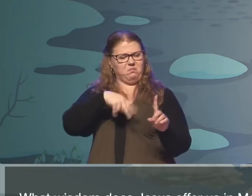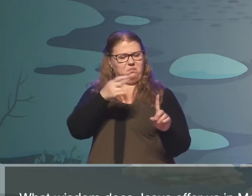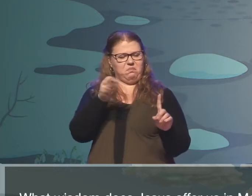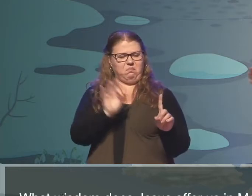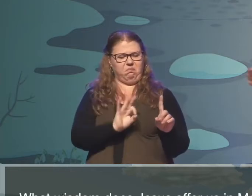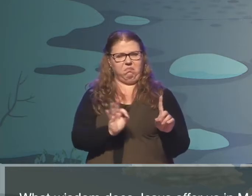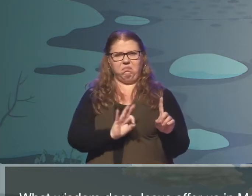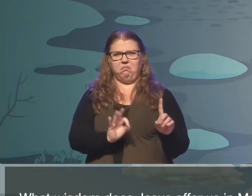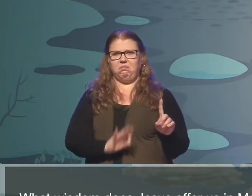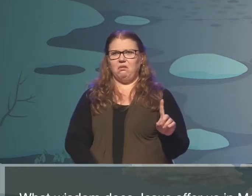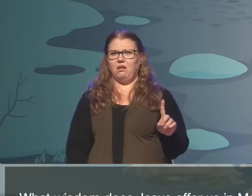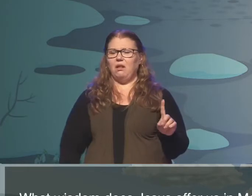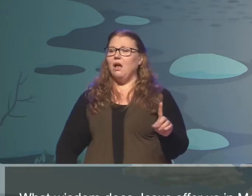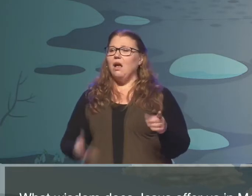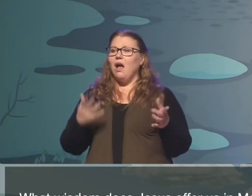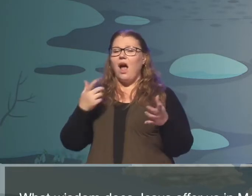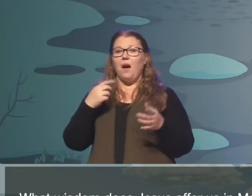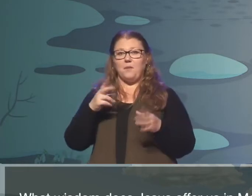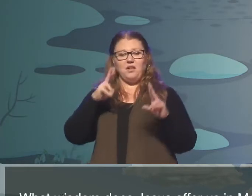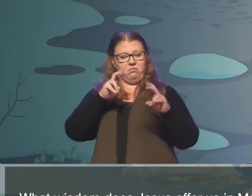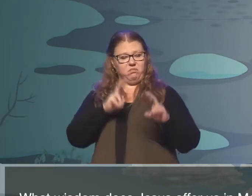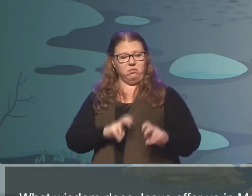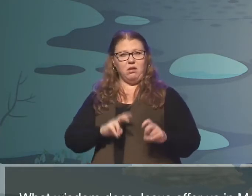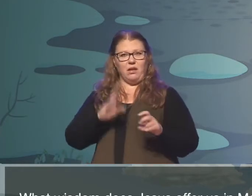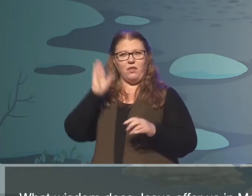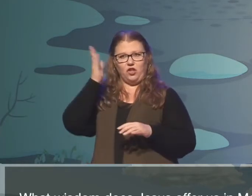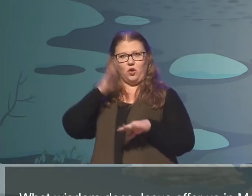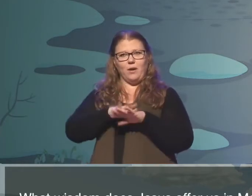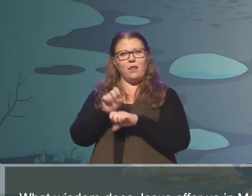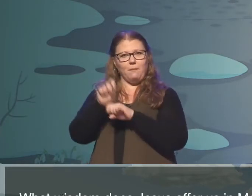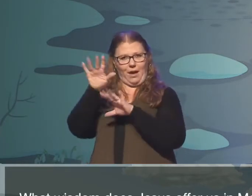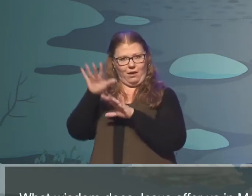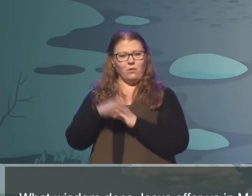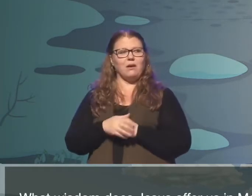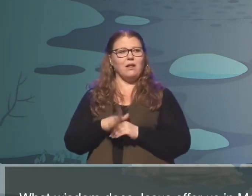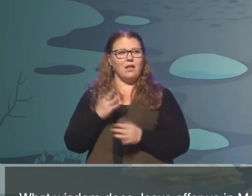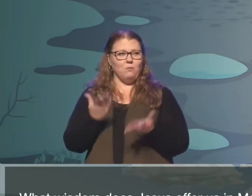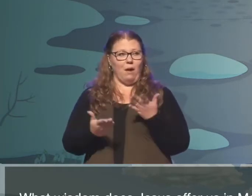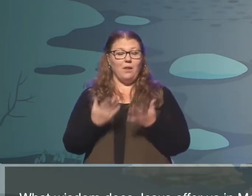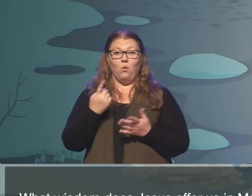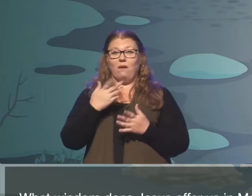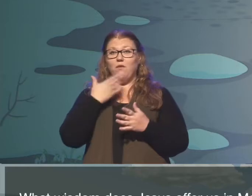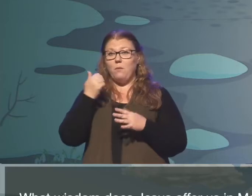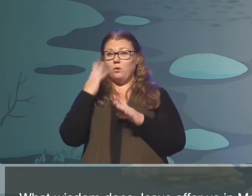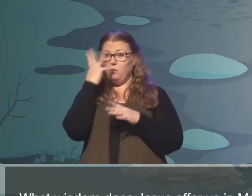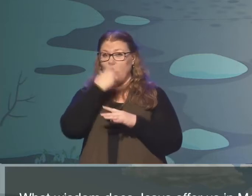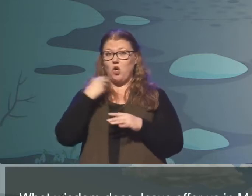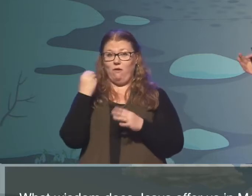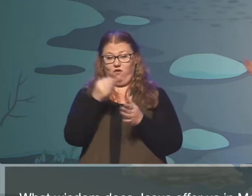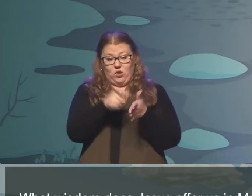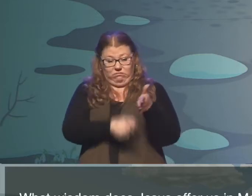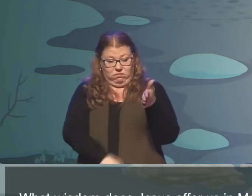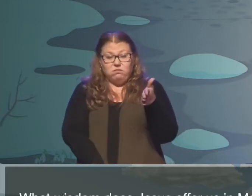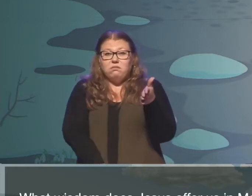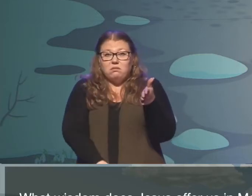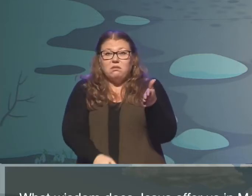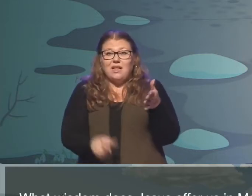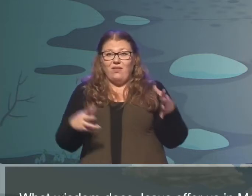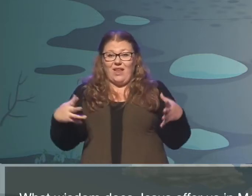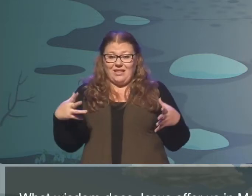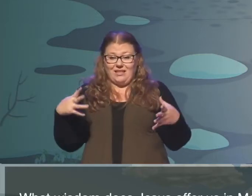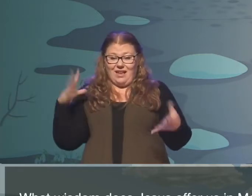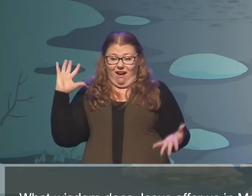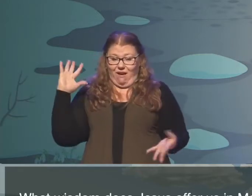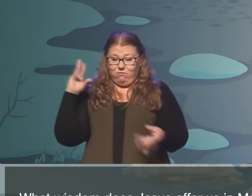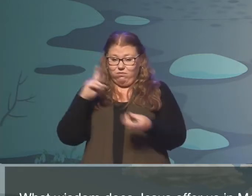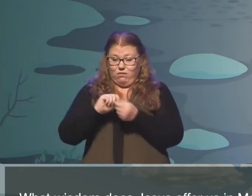at what we're looking at throughout these weeks is the Sermon on the Mount, which is probably one of the most beautiful pieces of literature. It's a compilation of all